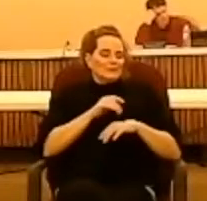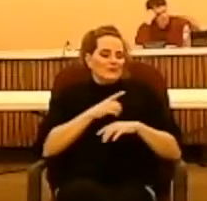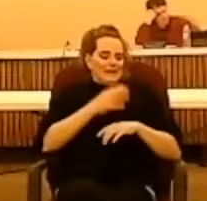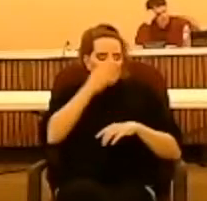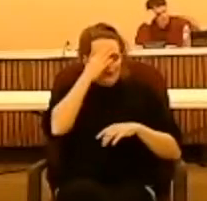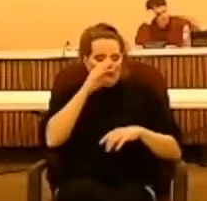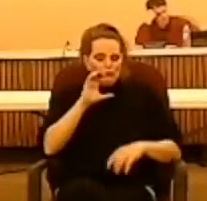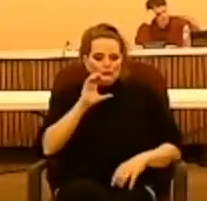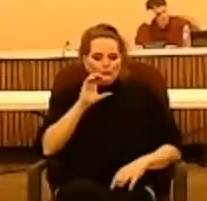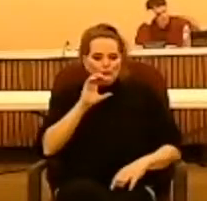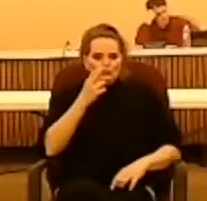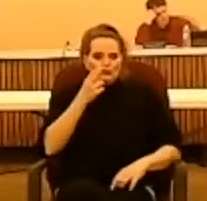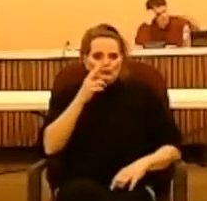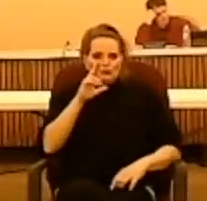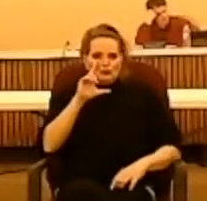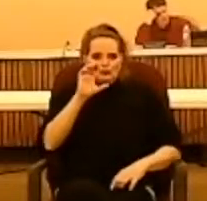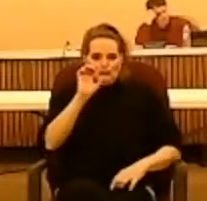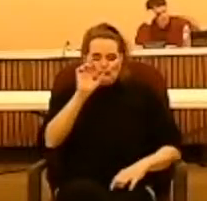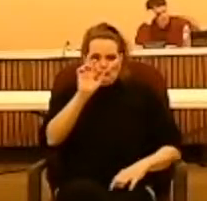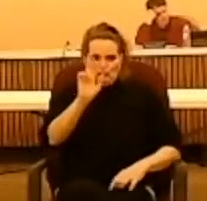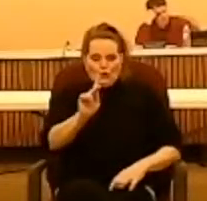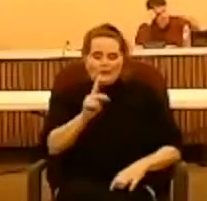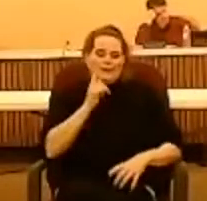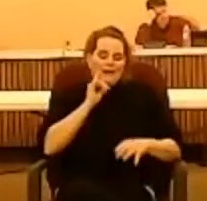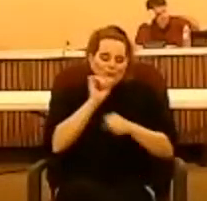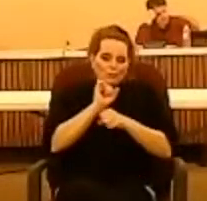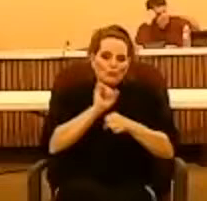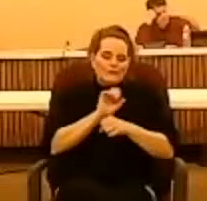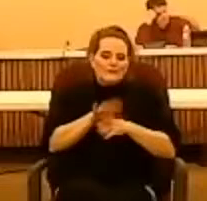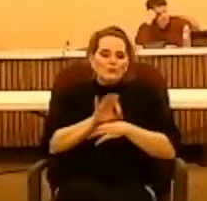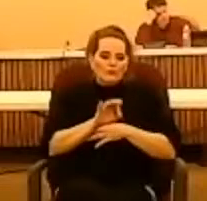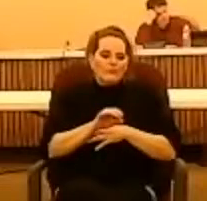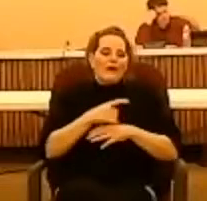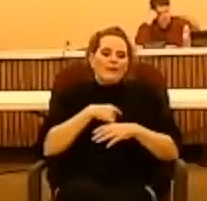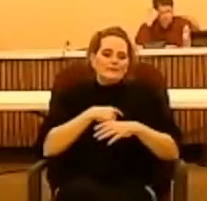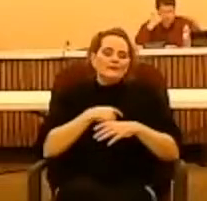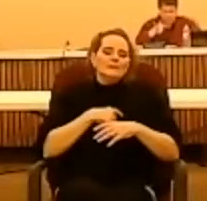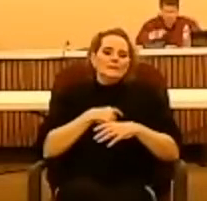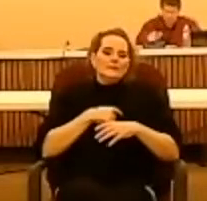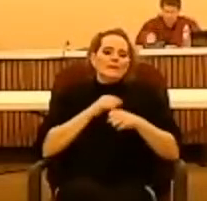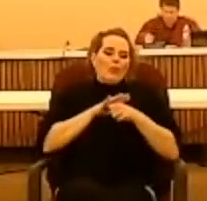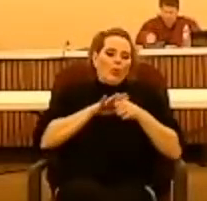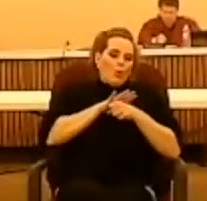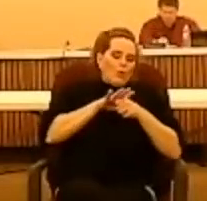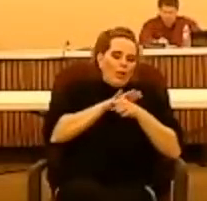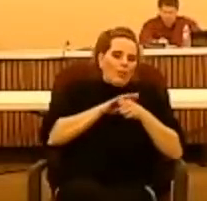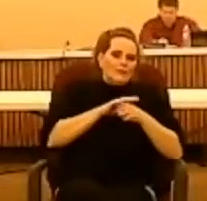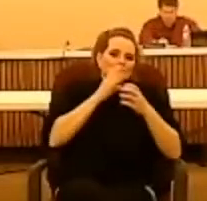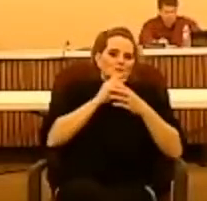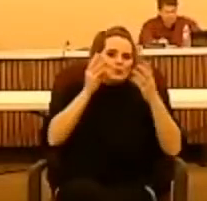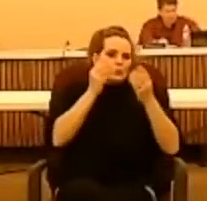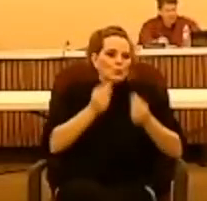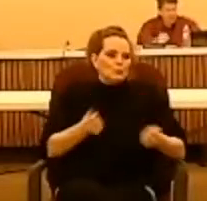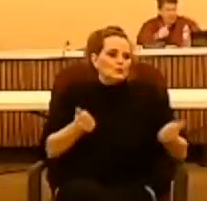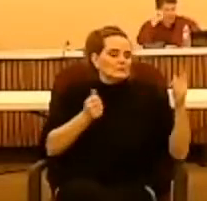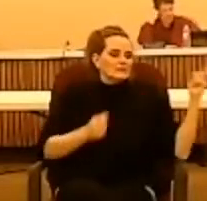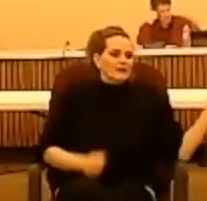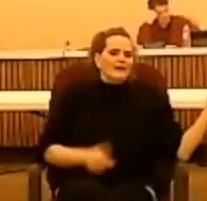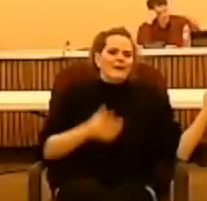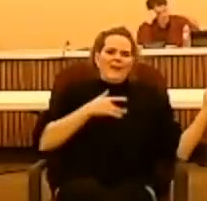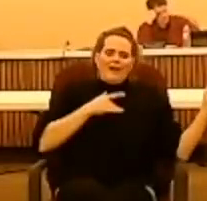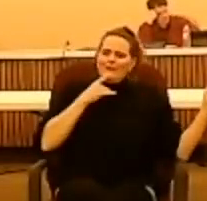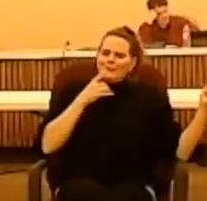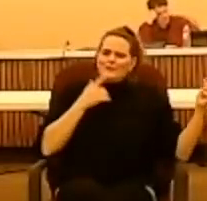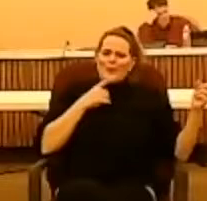been working to find local solutions whenever he can. And it feels like Christmas, all these presents does. we're